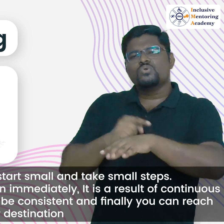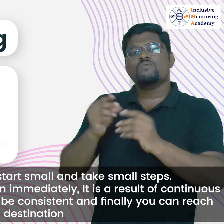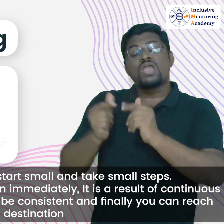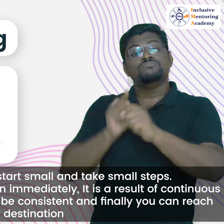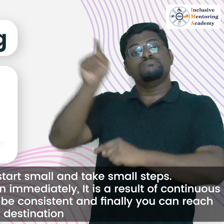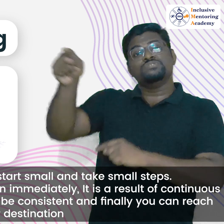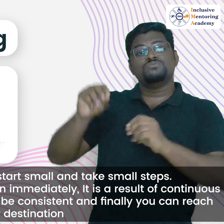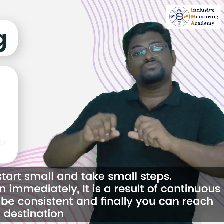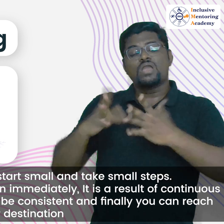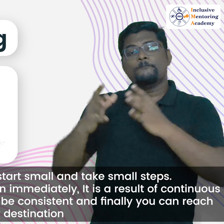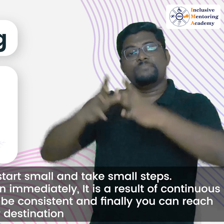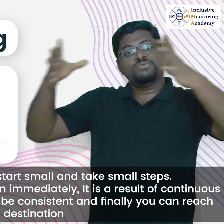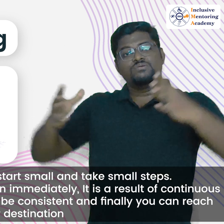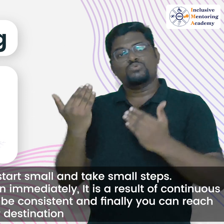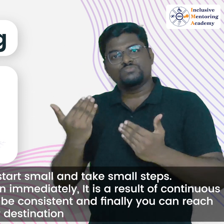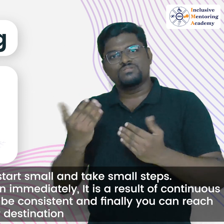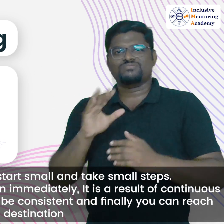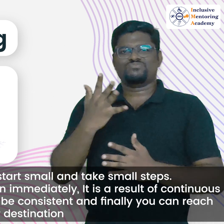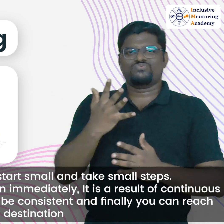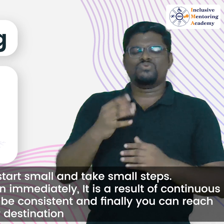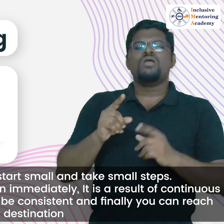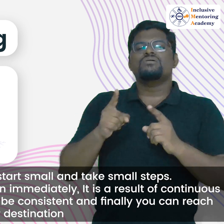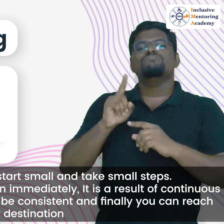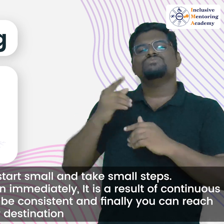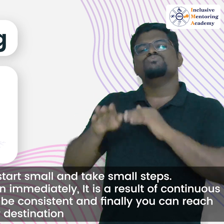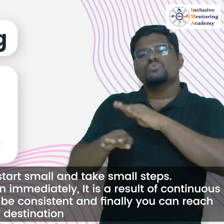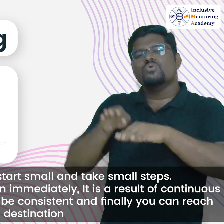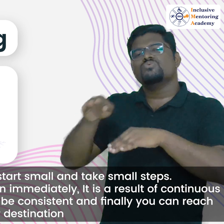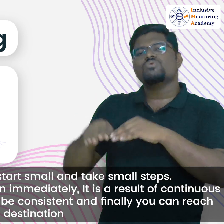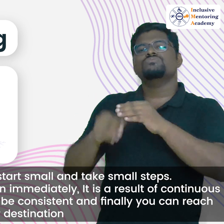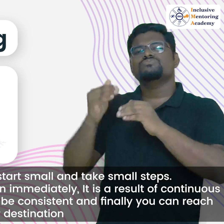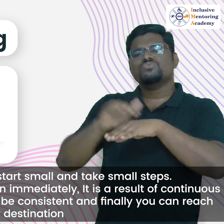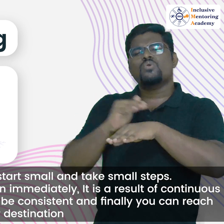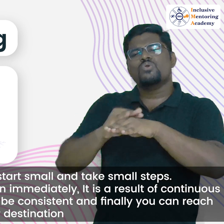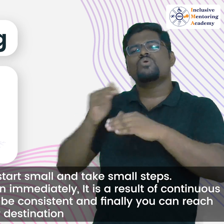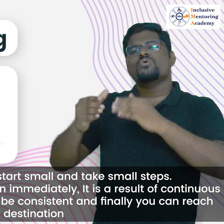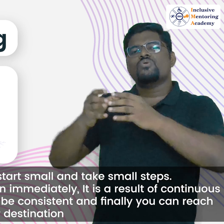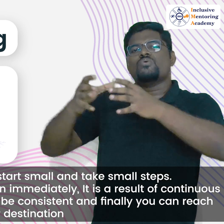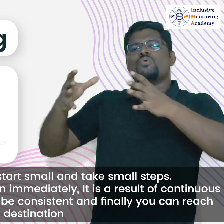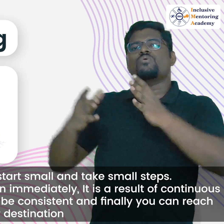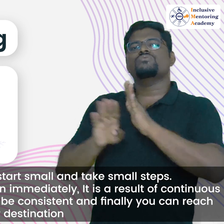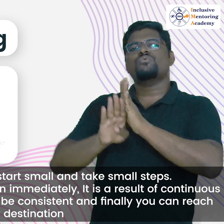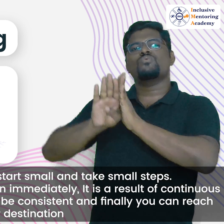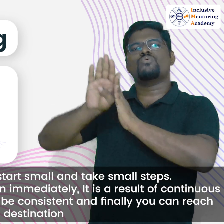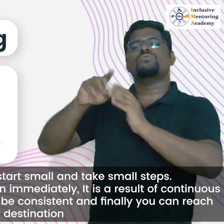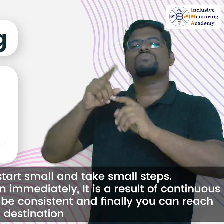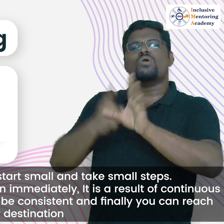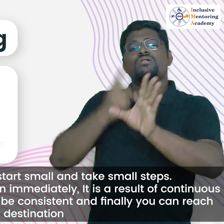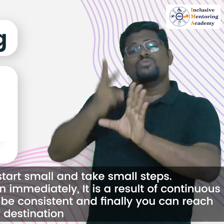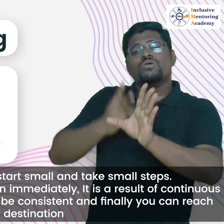destination immediately. It is a result of continuous process. Every year you need to be consistent and finally you can reach your